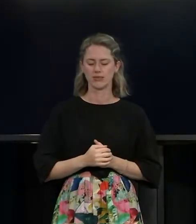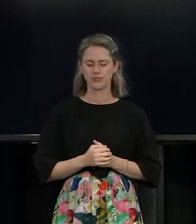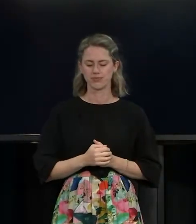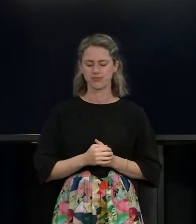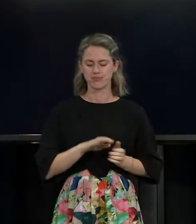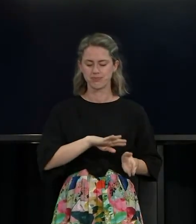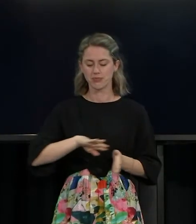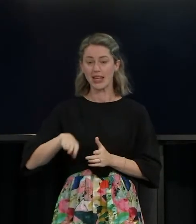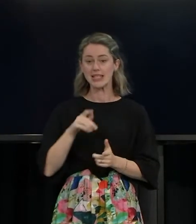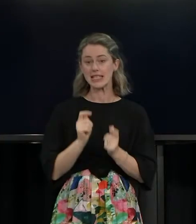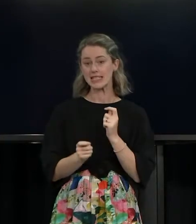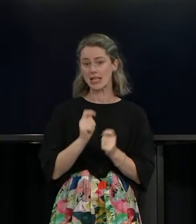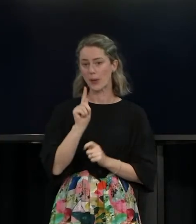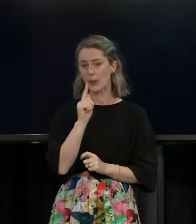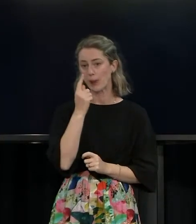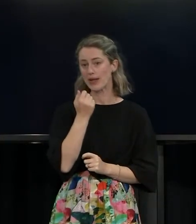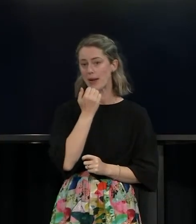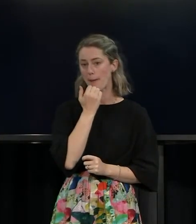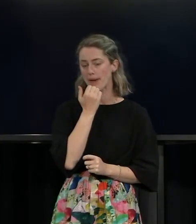Turning to testing now,